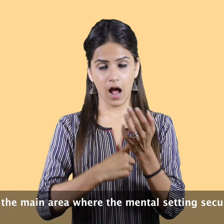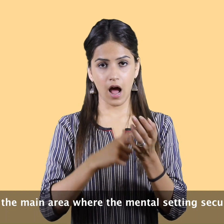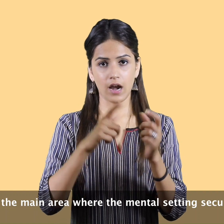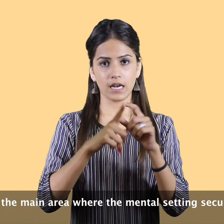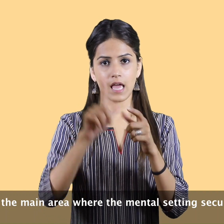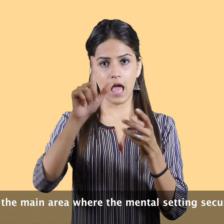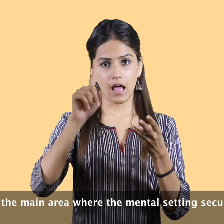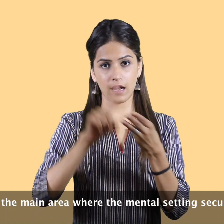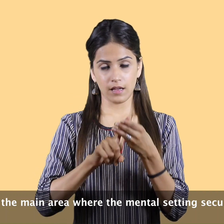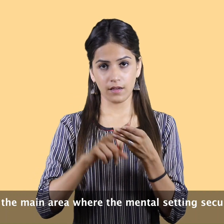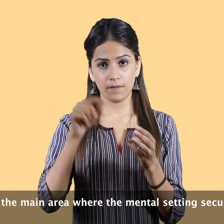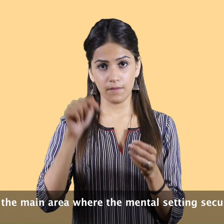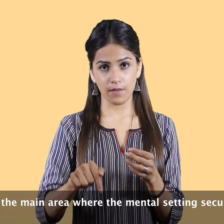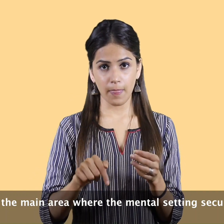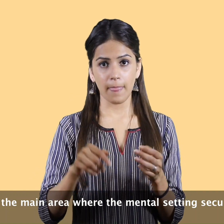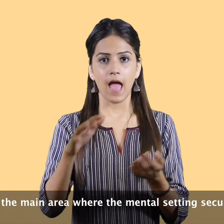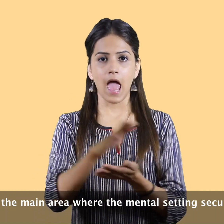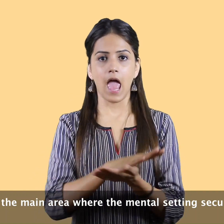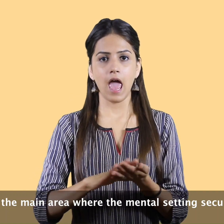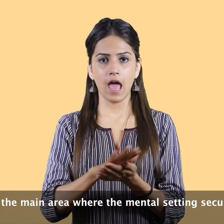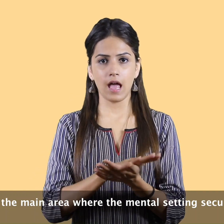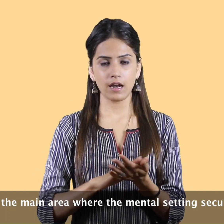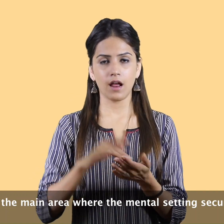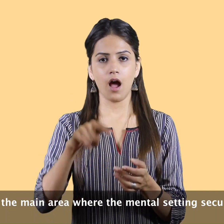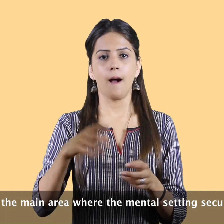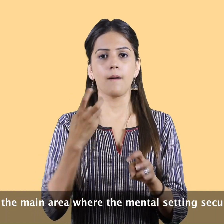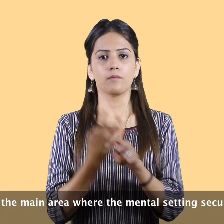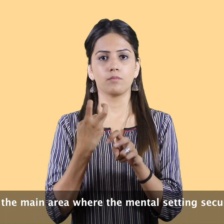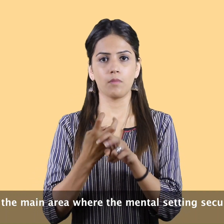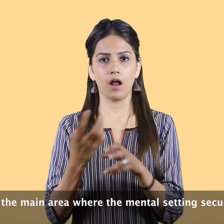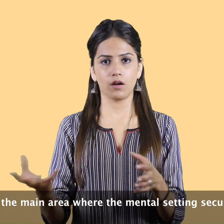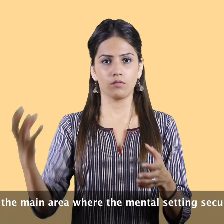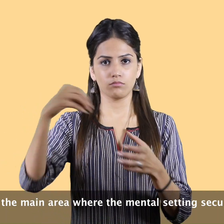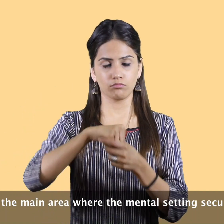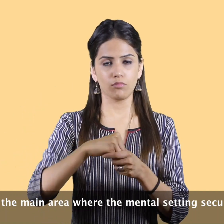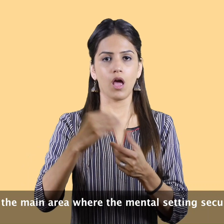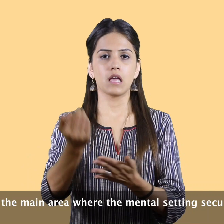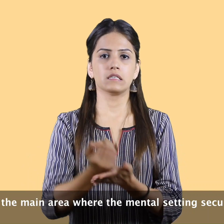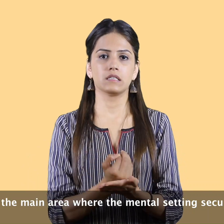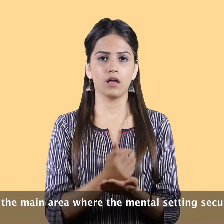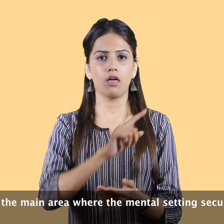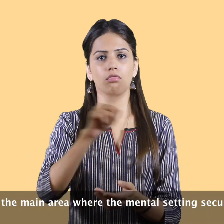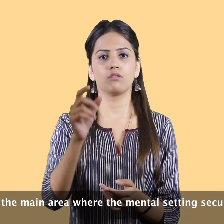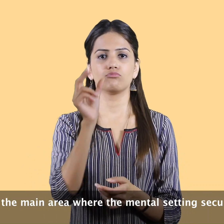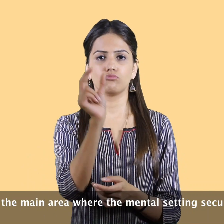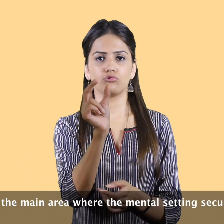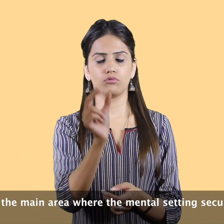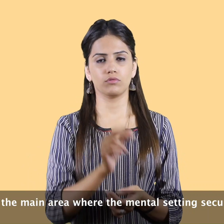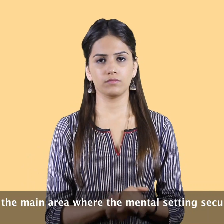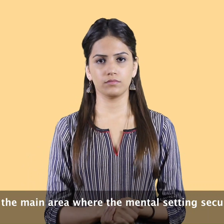The girdle is the main area where the mental setting secures the stone.